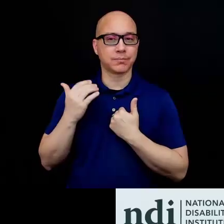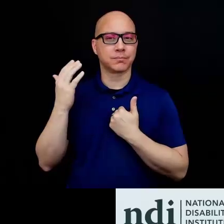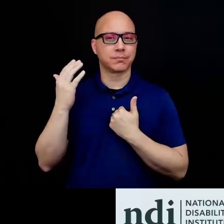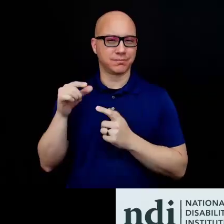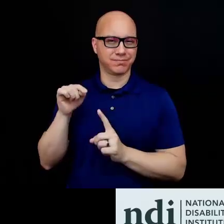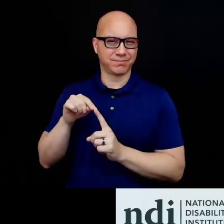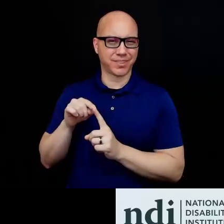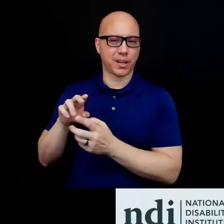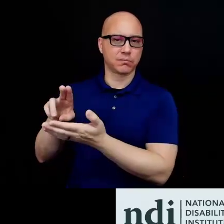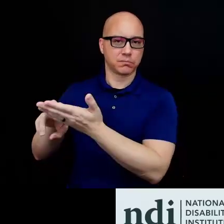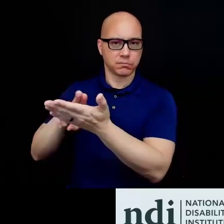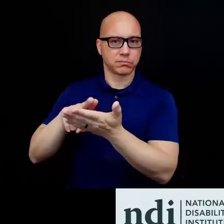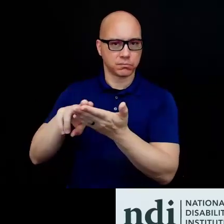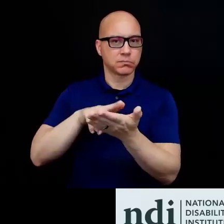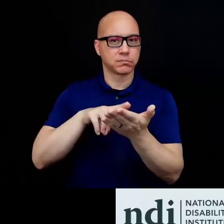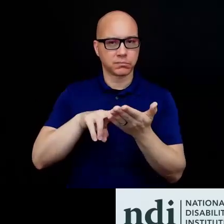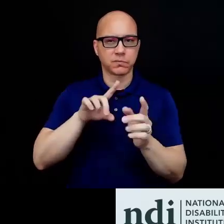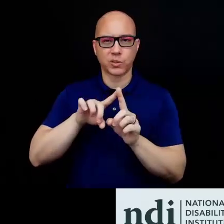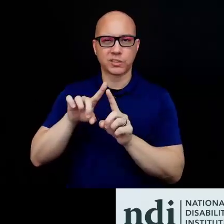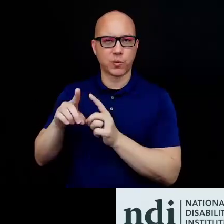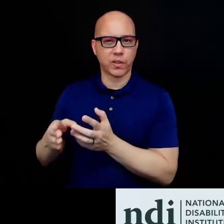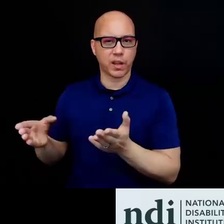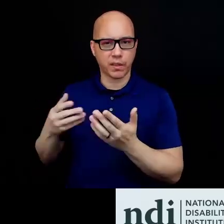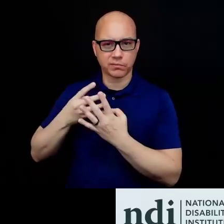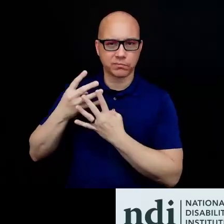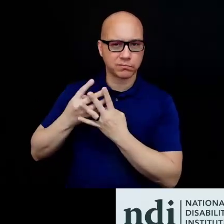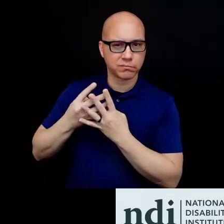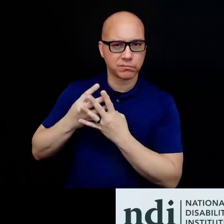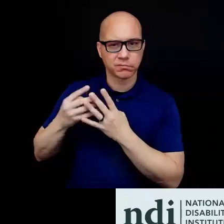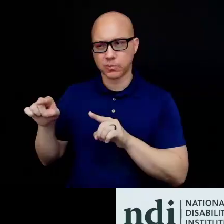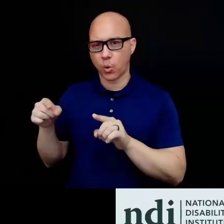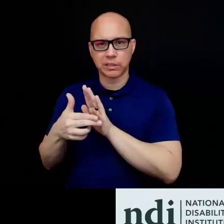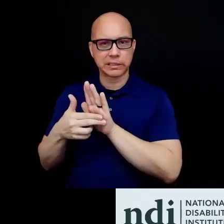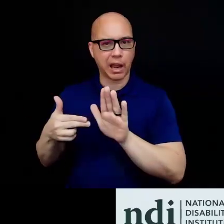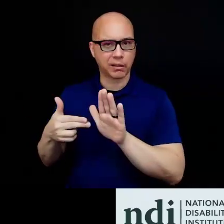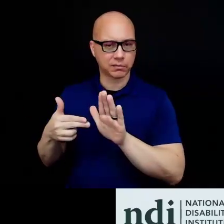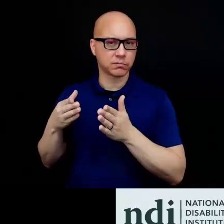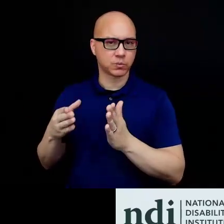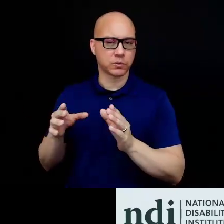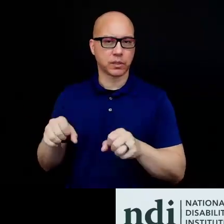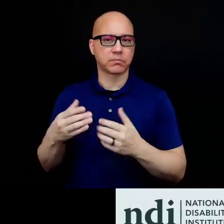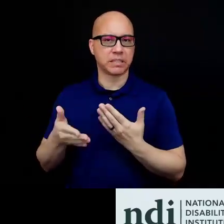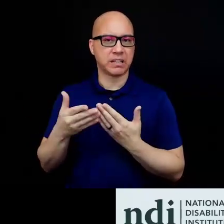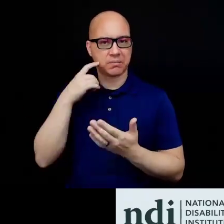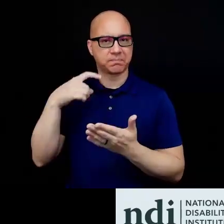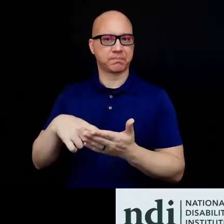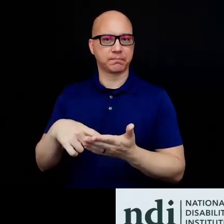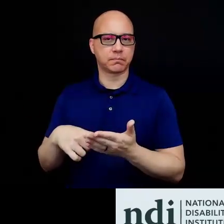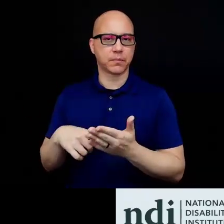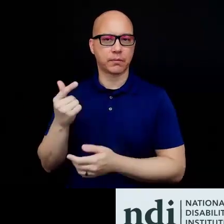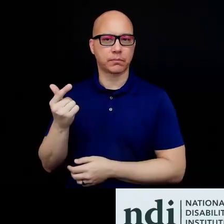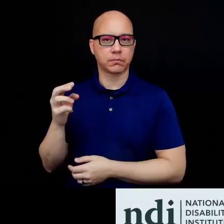have all those emails coming through and you can filter through them or tag them in a way where you can find all the